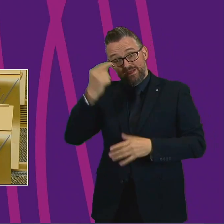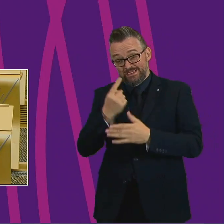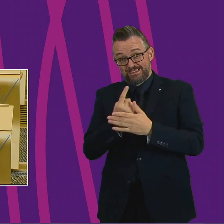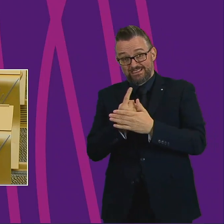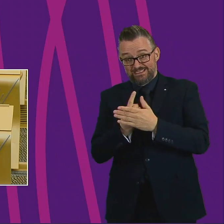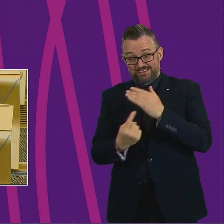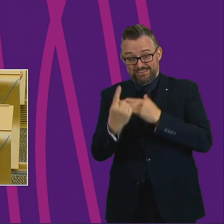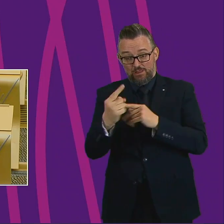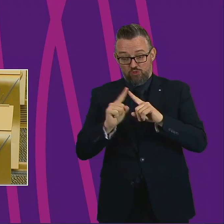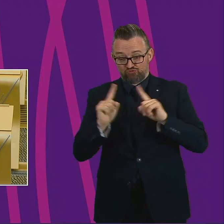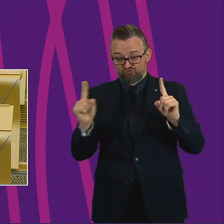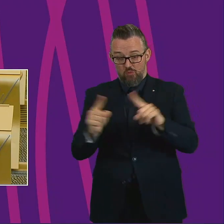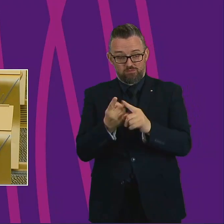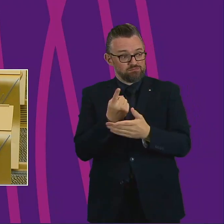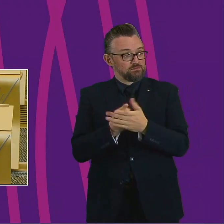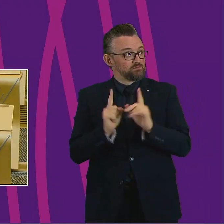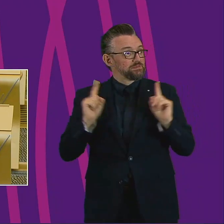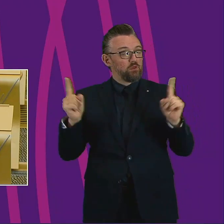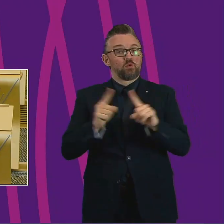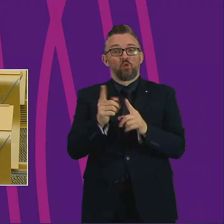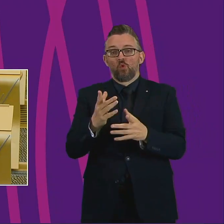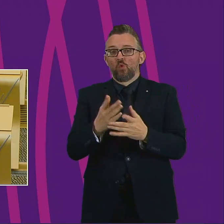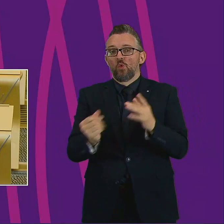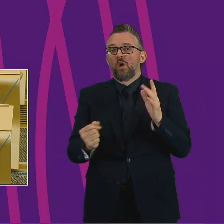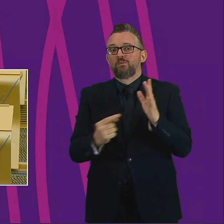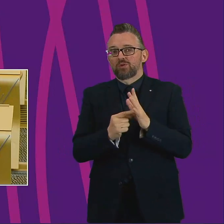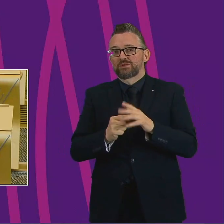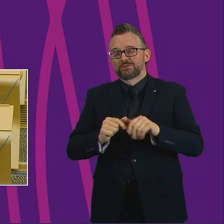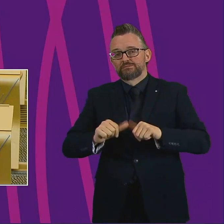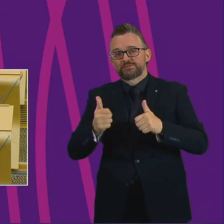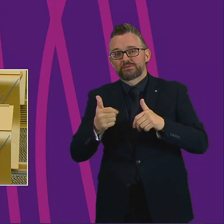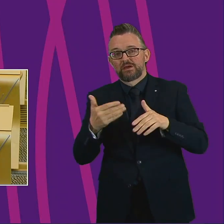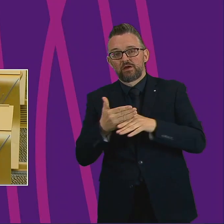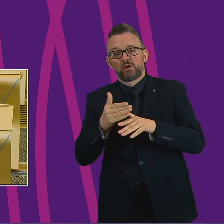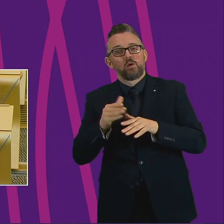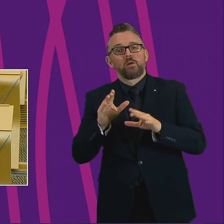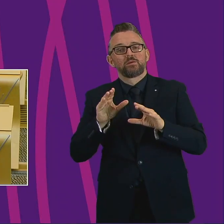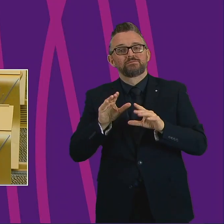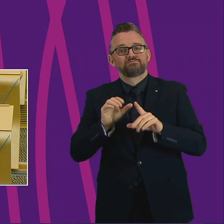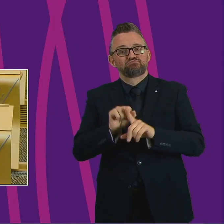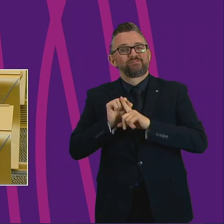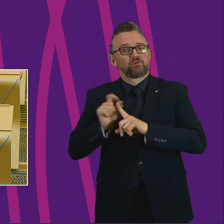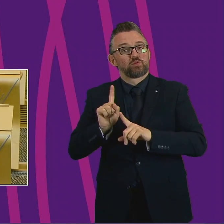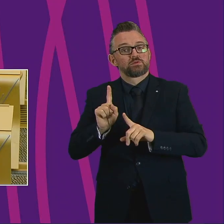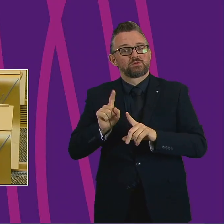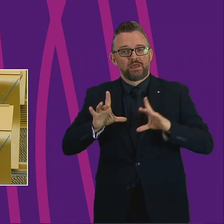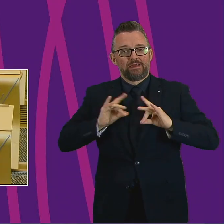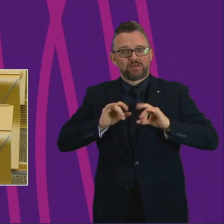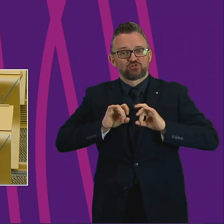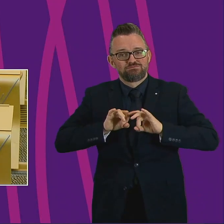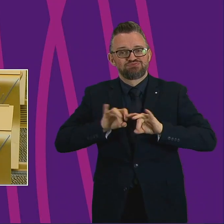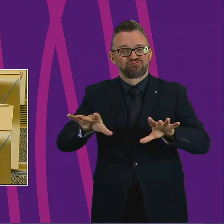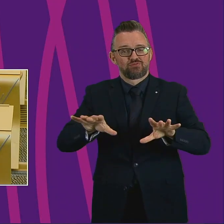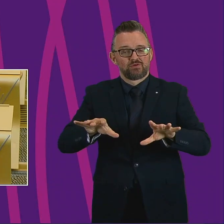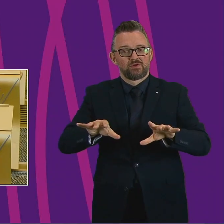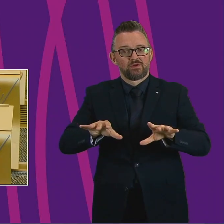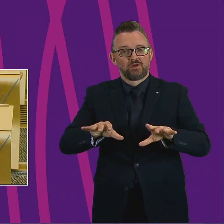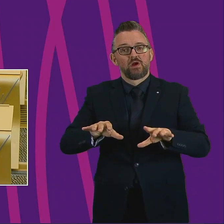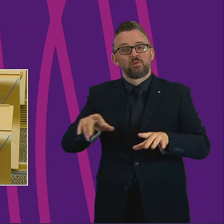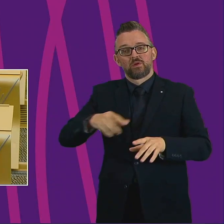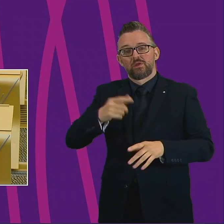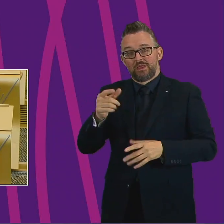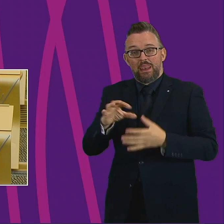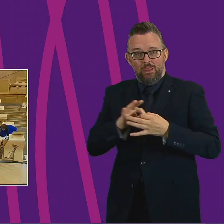rooms also play an important role in effective infection prevention and control, notwithstanding the points that the report makes